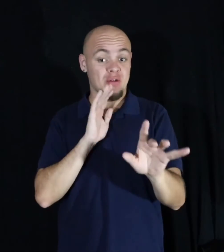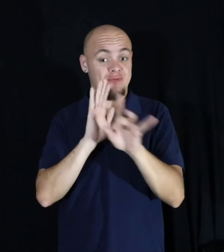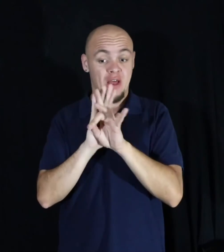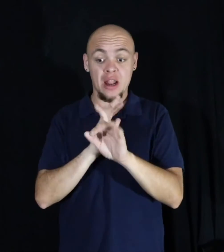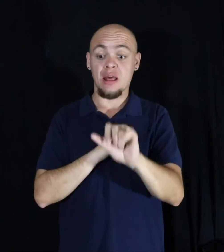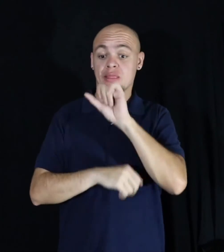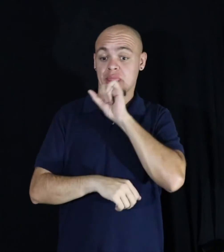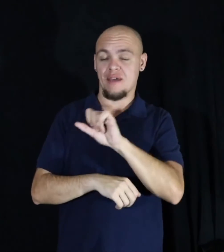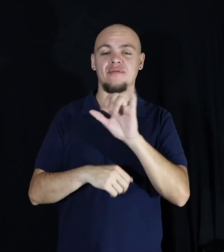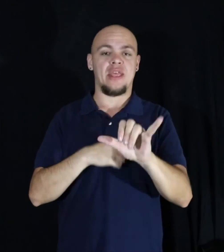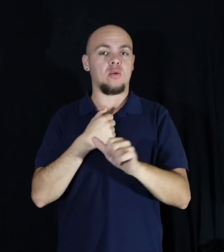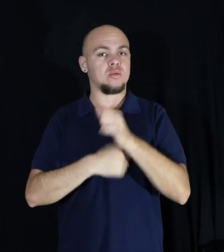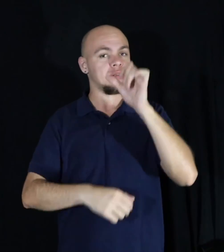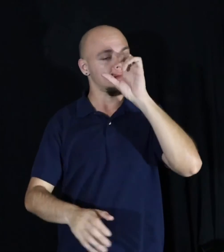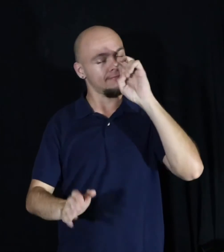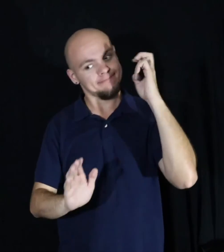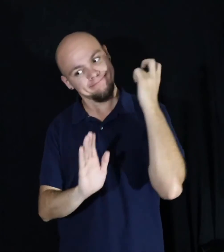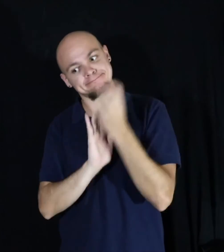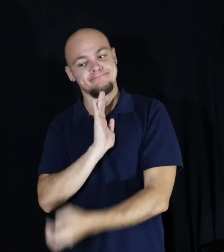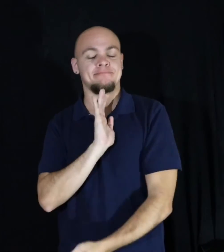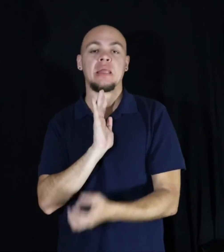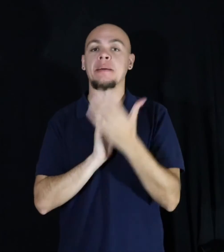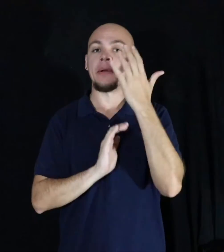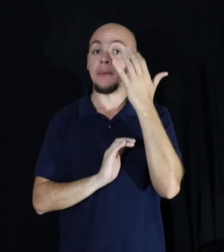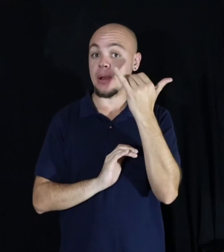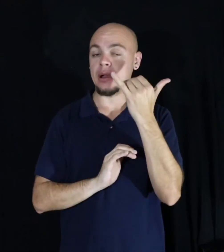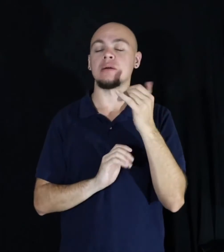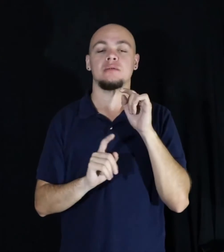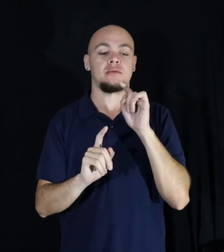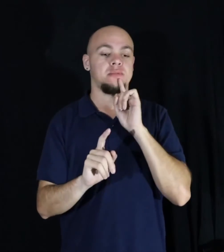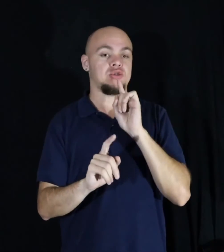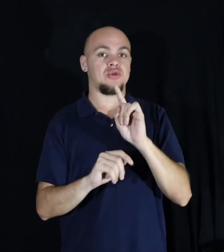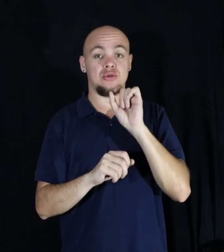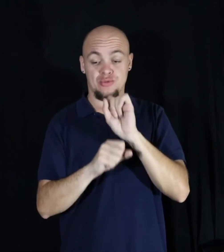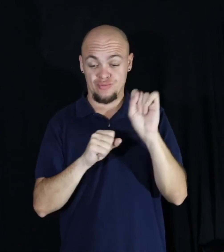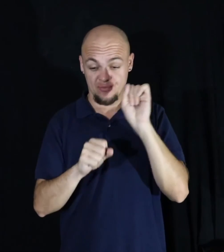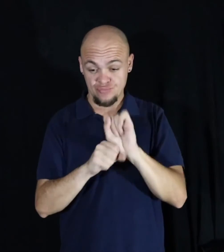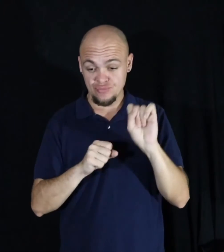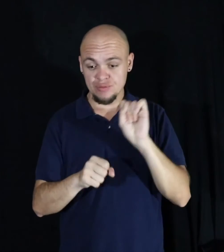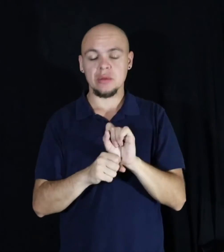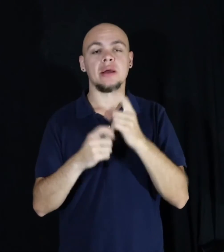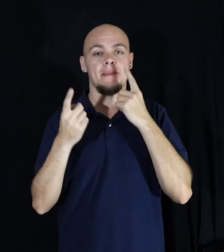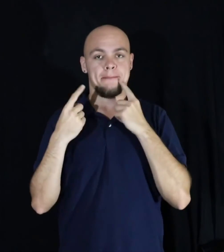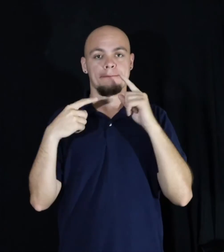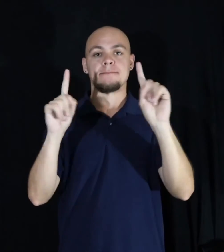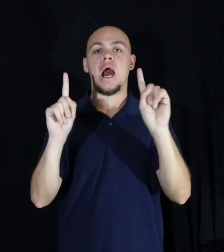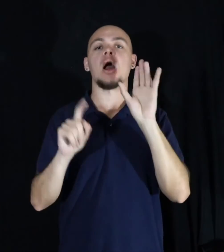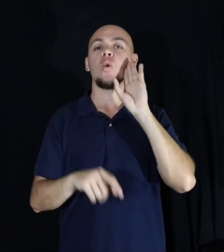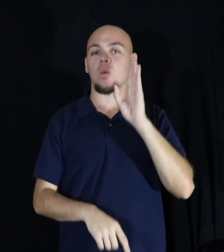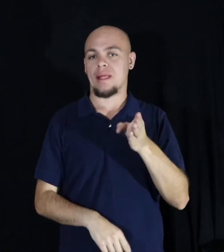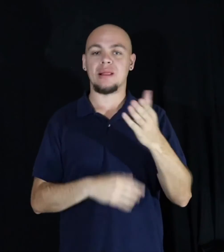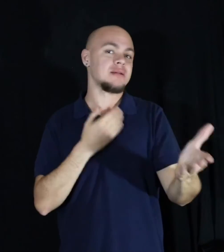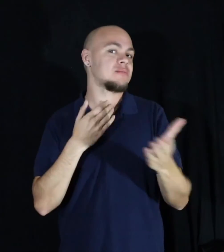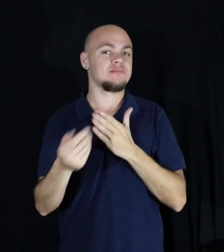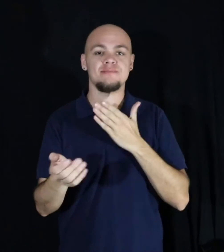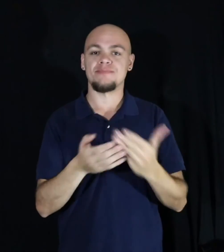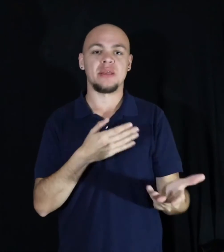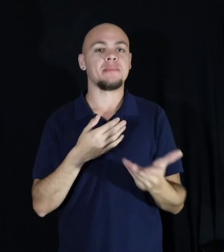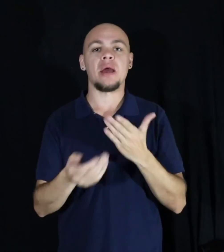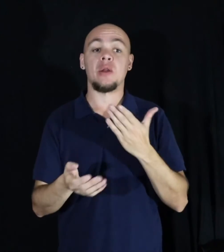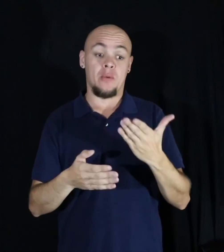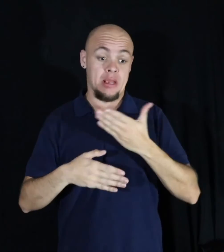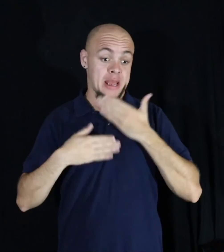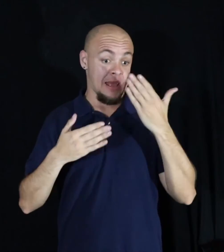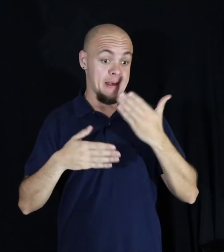that risk, take that plunge to success. Because I'm sure once you work hard at it, you will make it. And there is nothing that makes you more